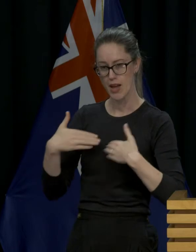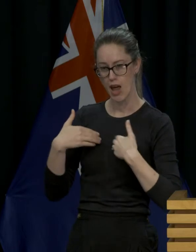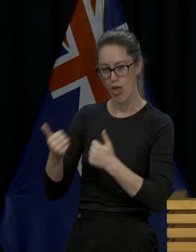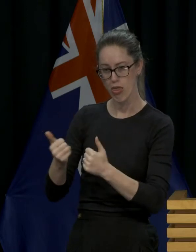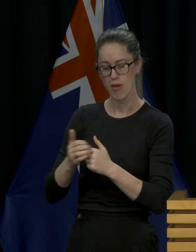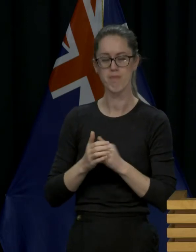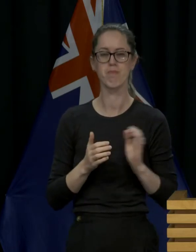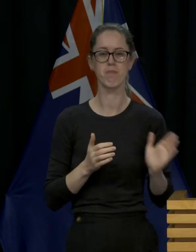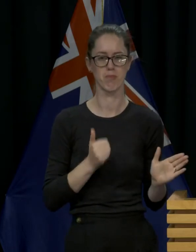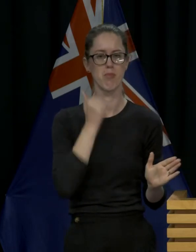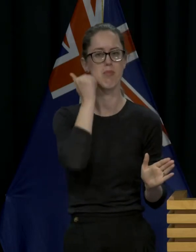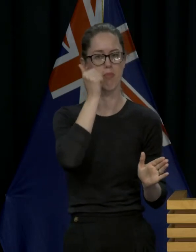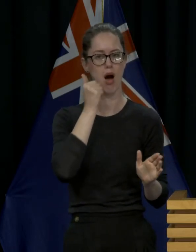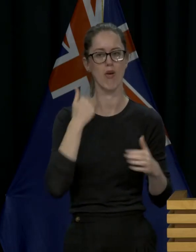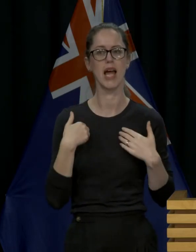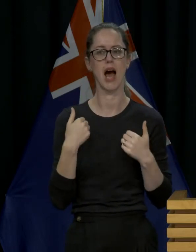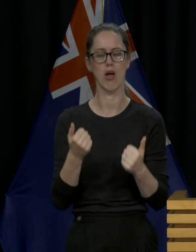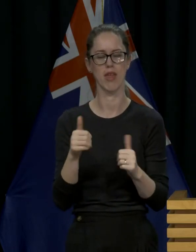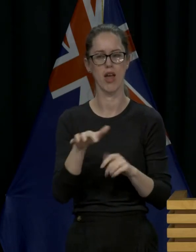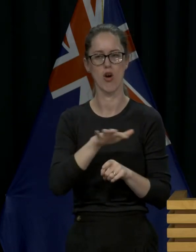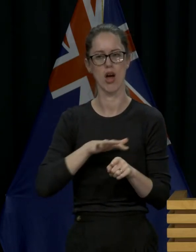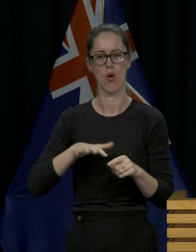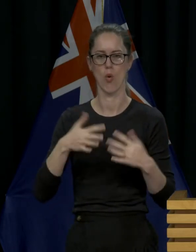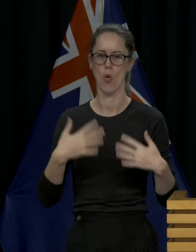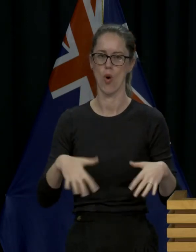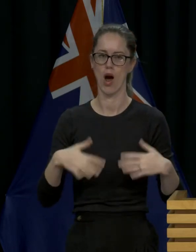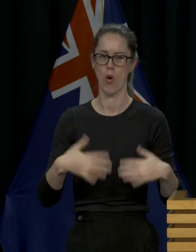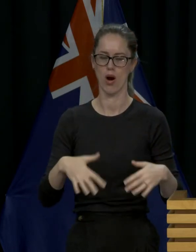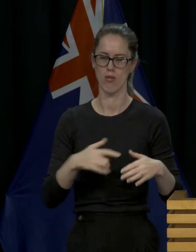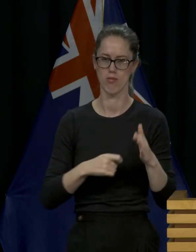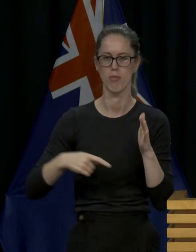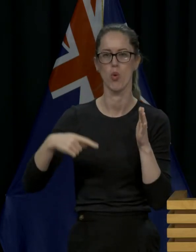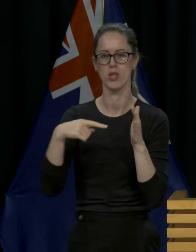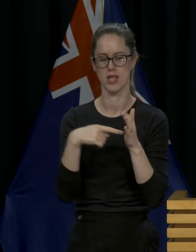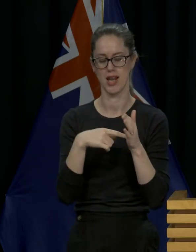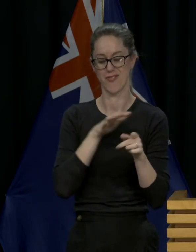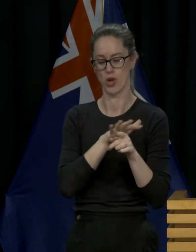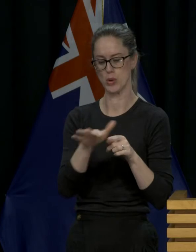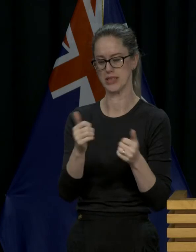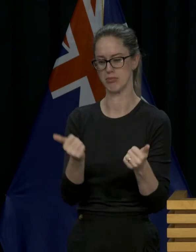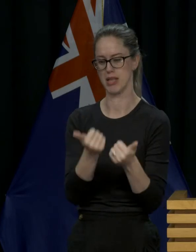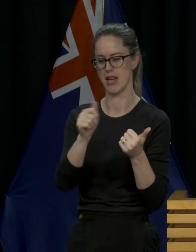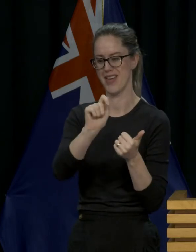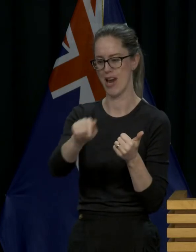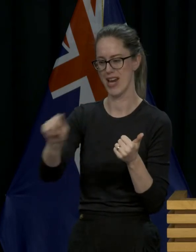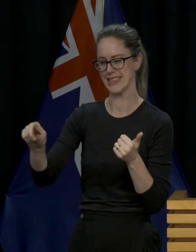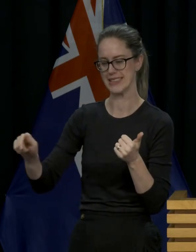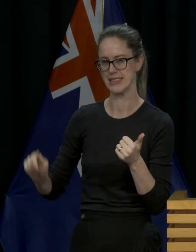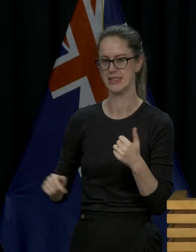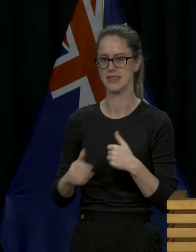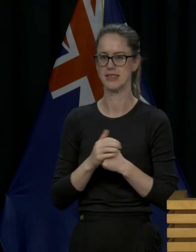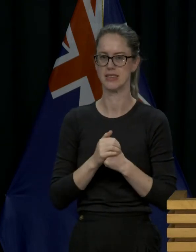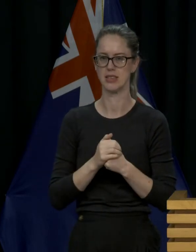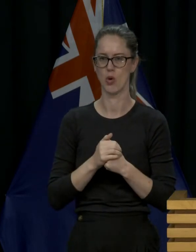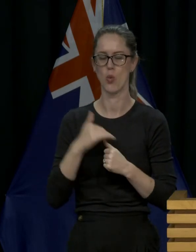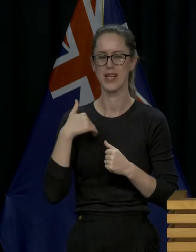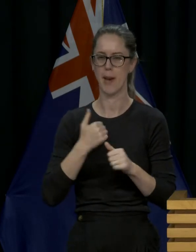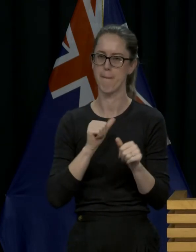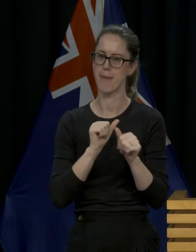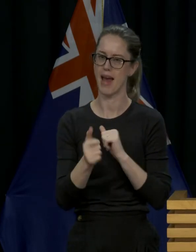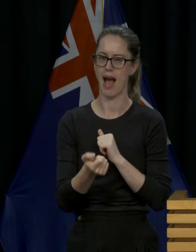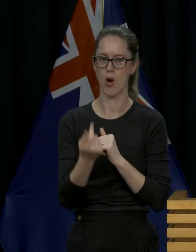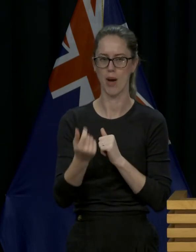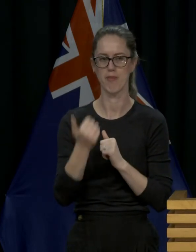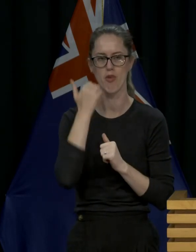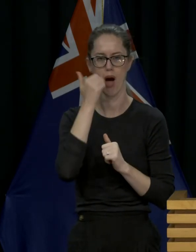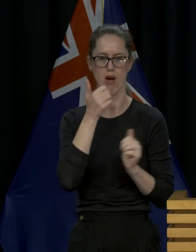that actually, the Māori health area, of course, that's incredibly cross-cutting, because we need to make sure that we are, across the board, seeing better outcomes for